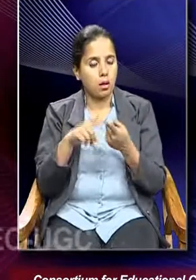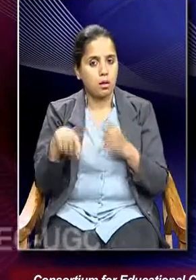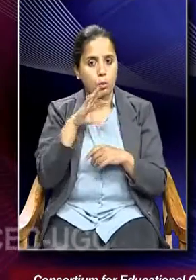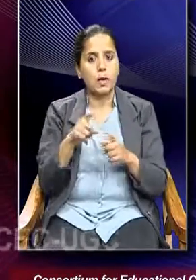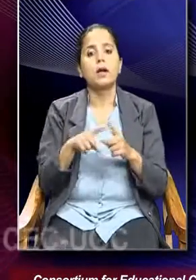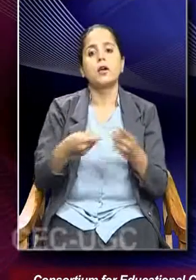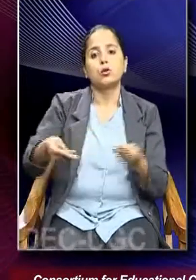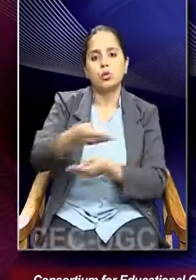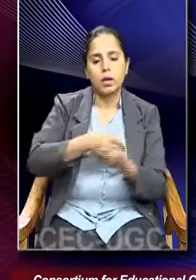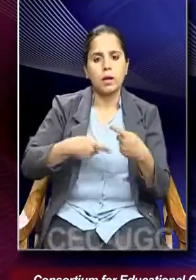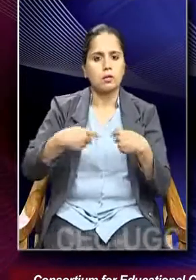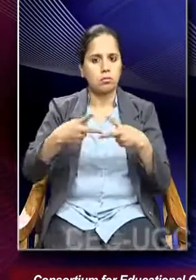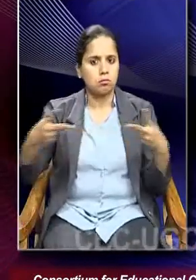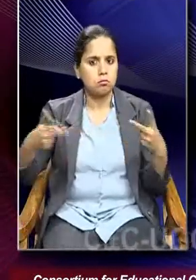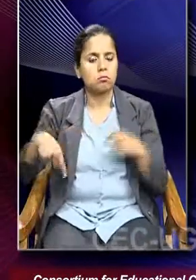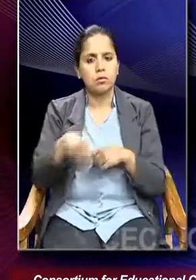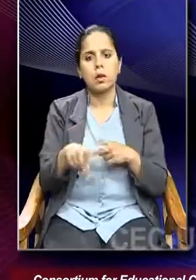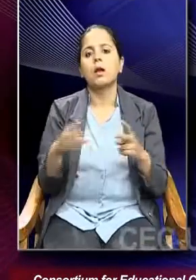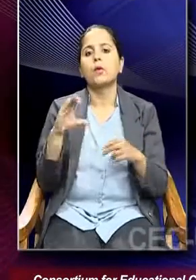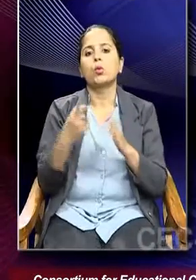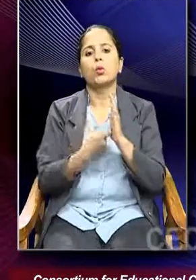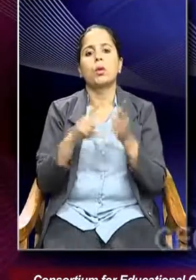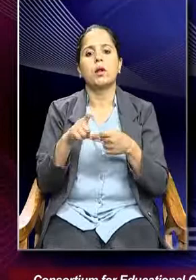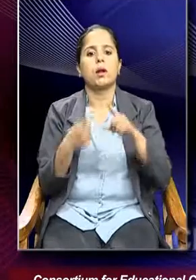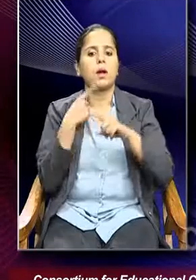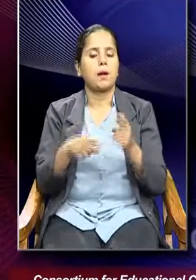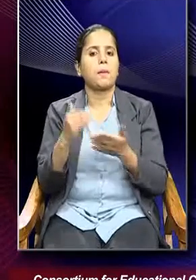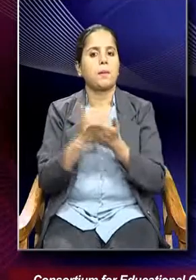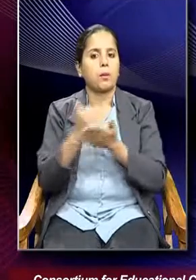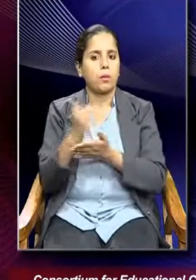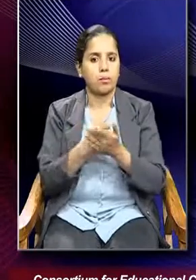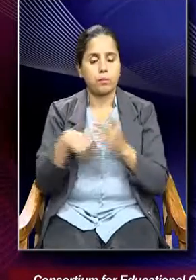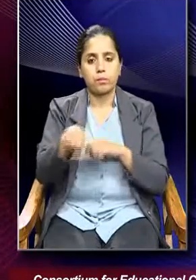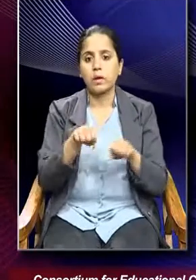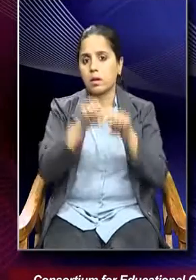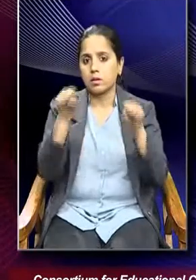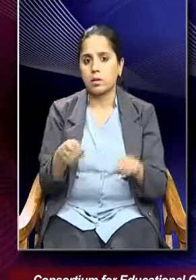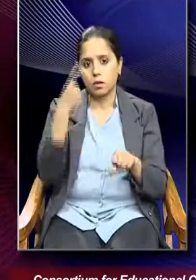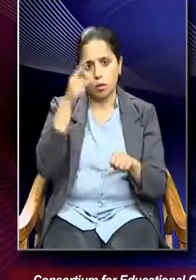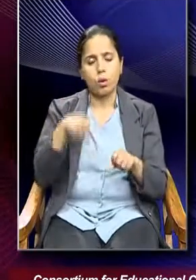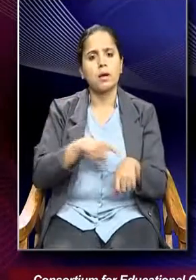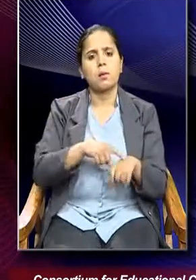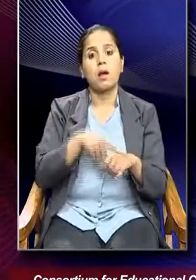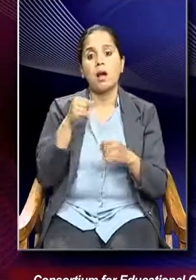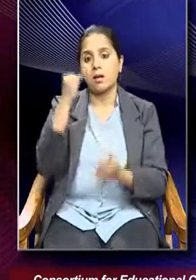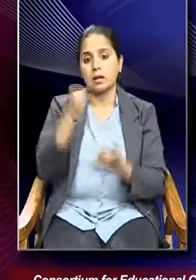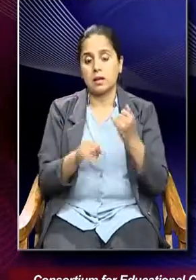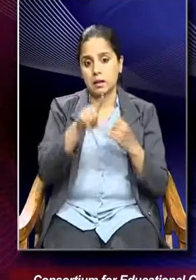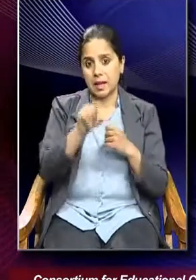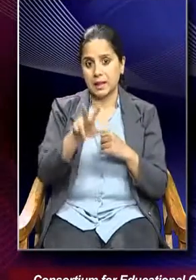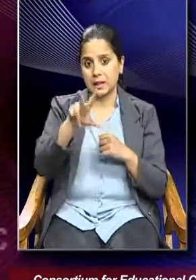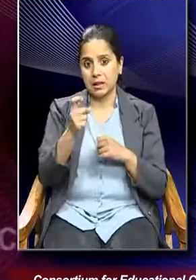lead credits in each of the year of the program. The system was terminated at the end of